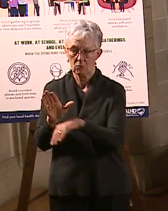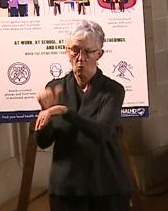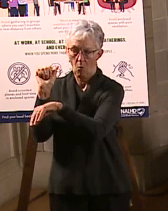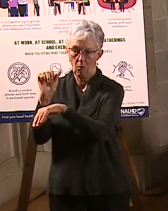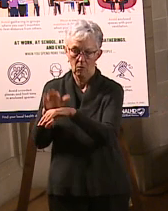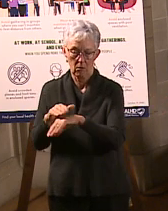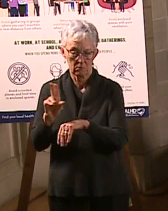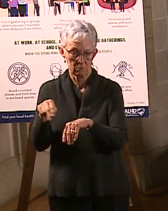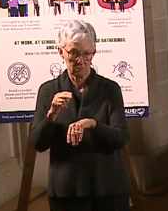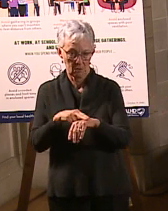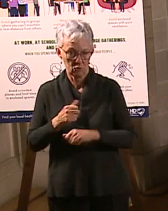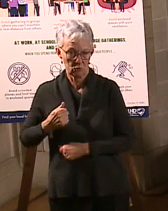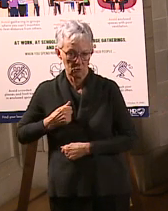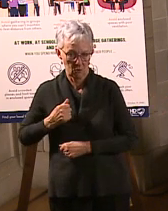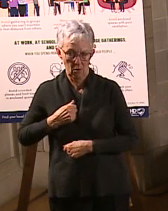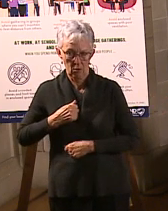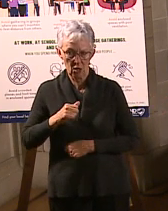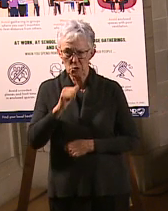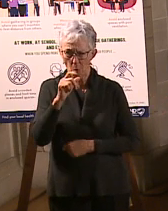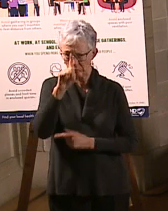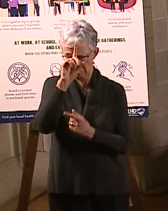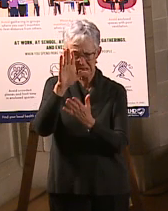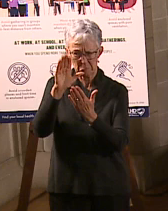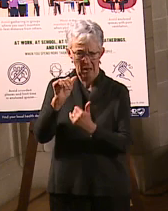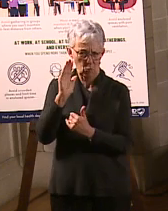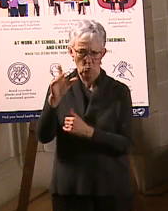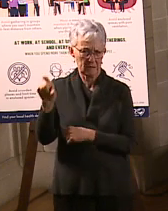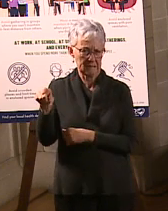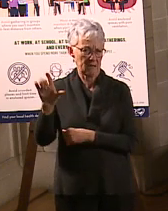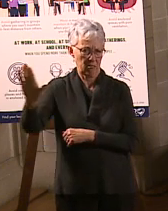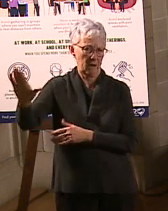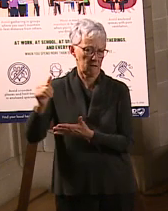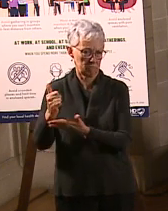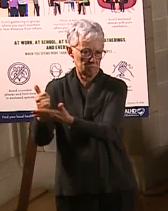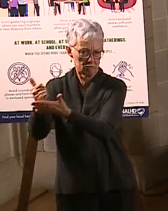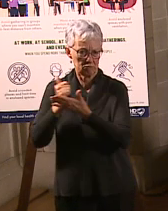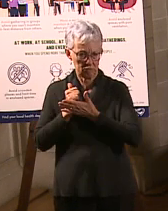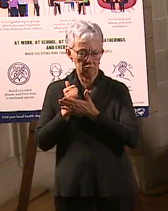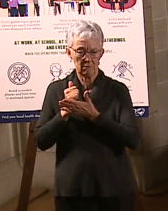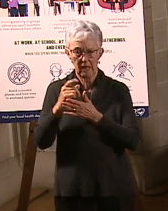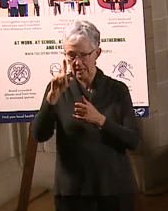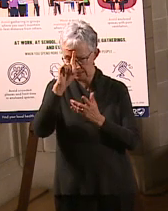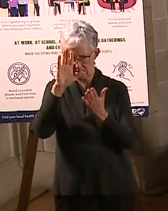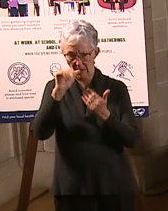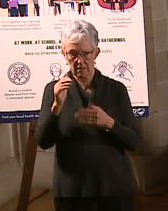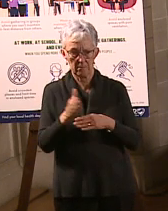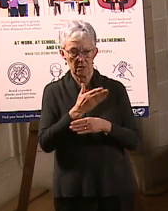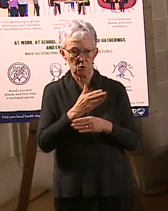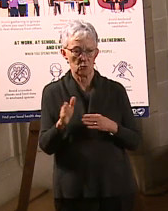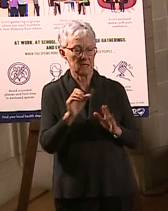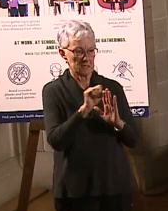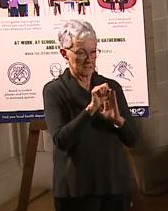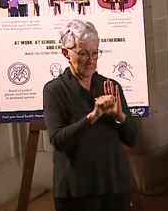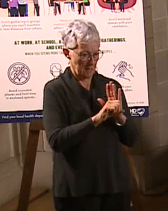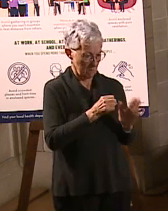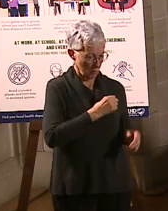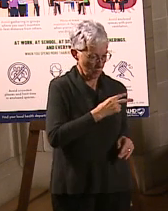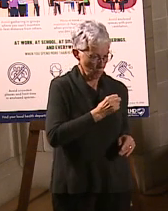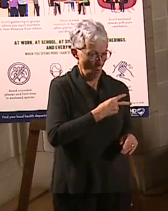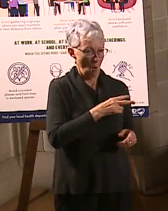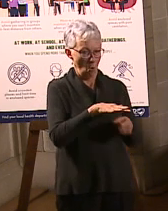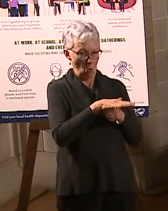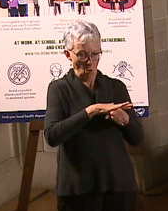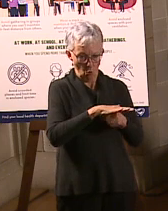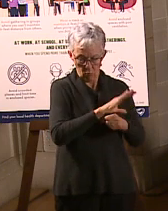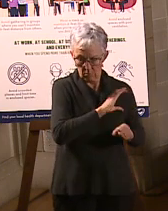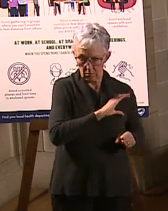don't anticipate that need, but we do believe that between the State Patrol, Department of Transportation, local law enforcement, we do have